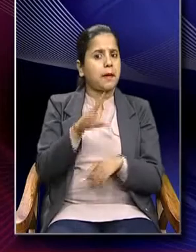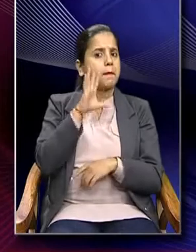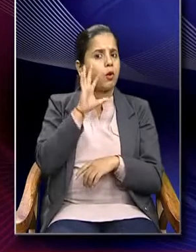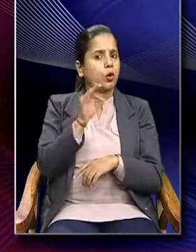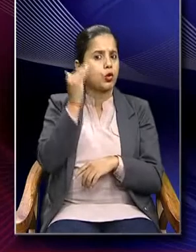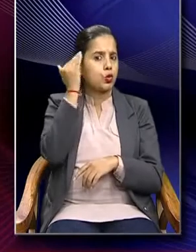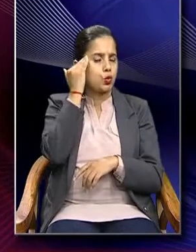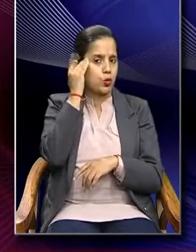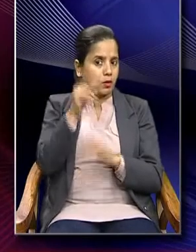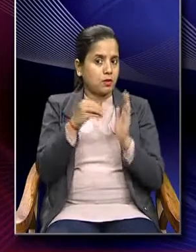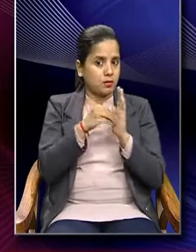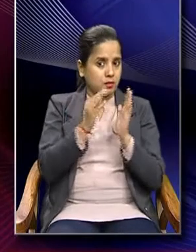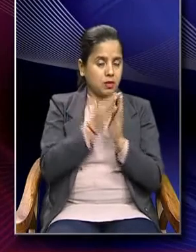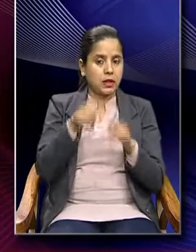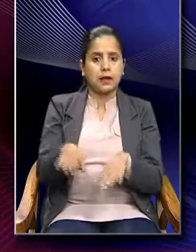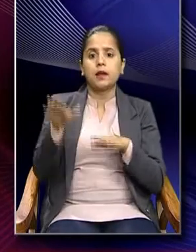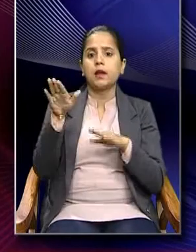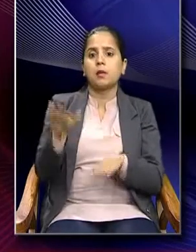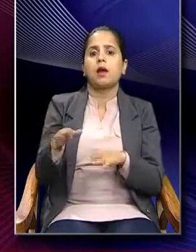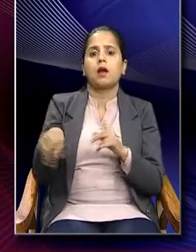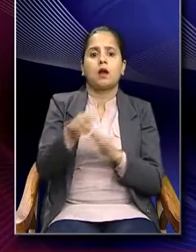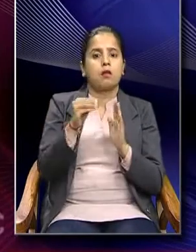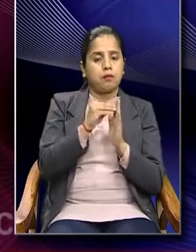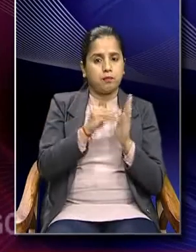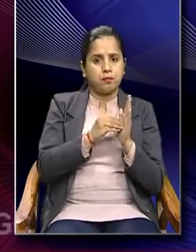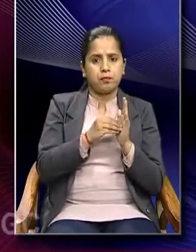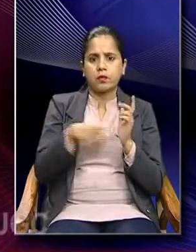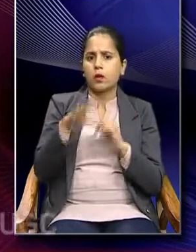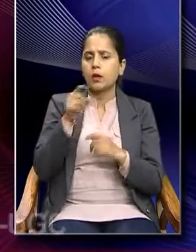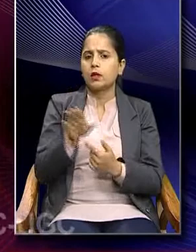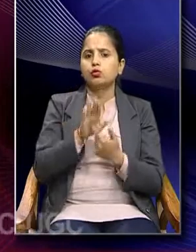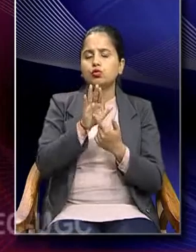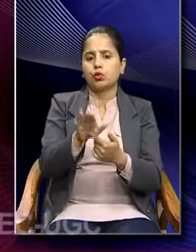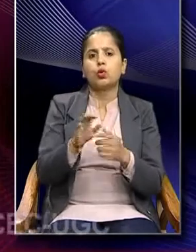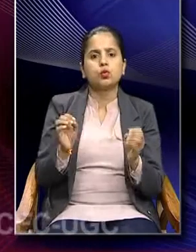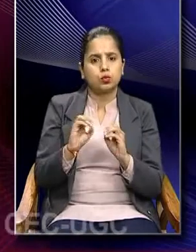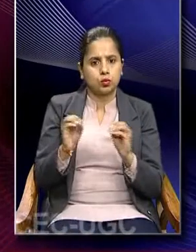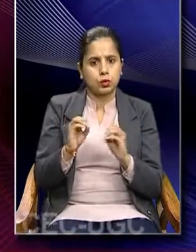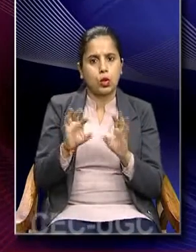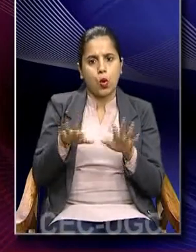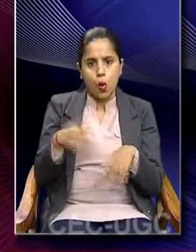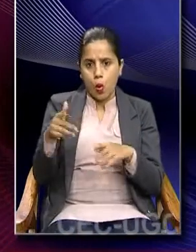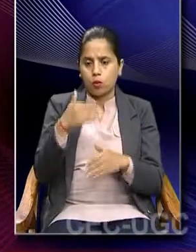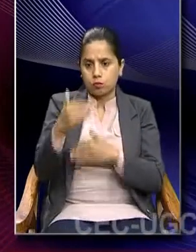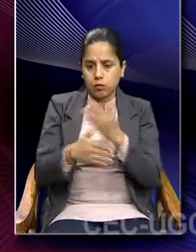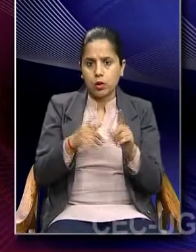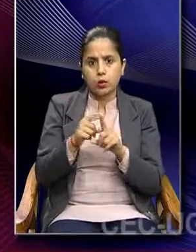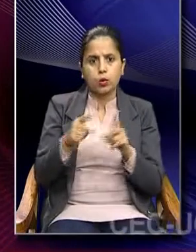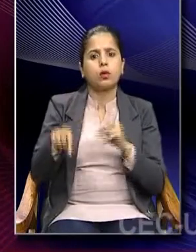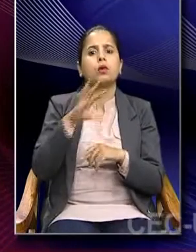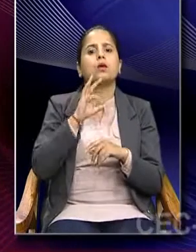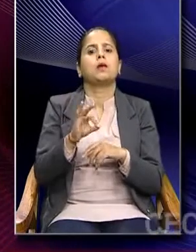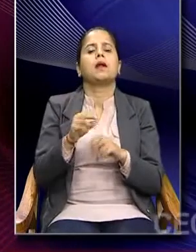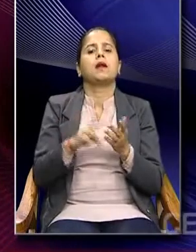note here. The dependency theorists, they have not articulated an operational definition of